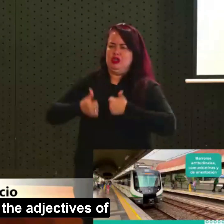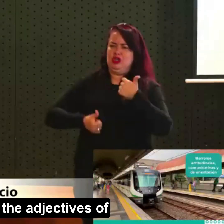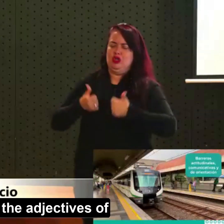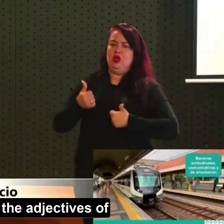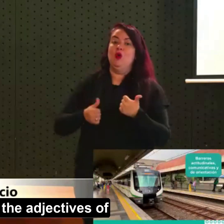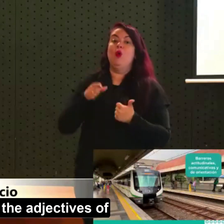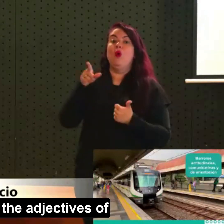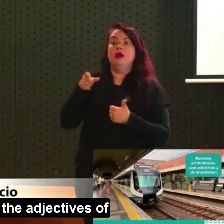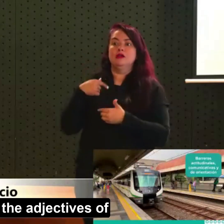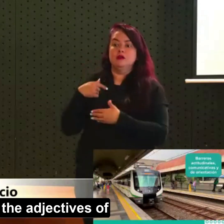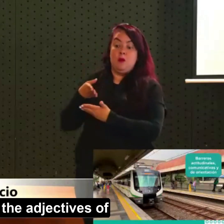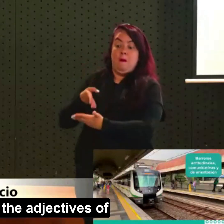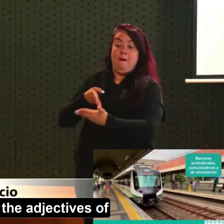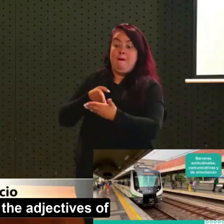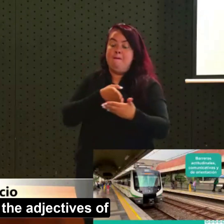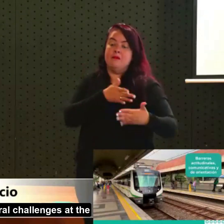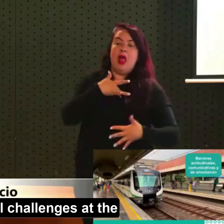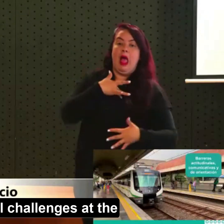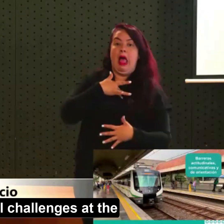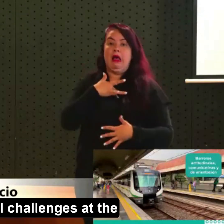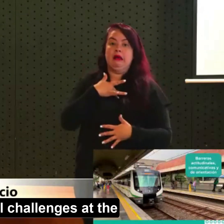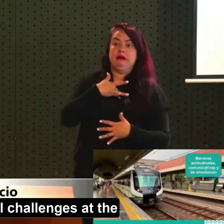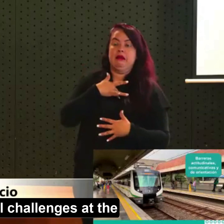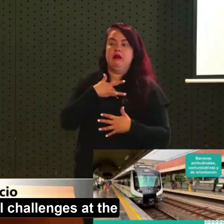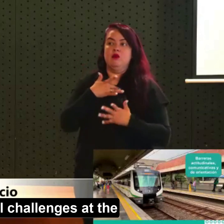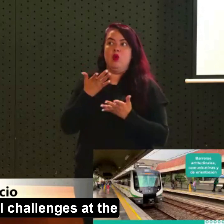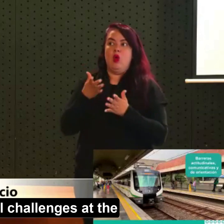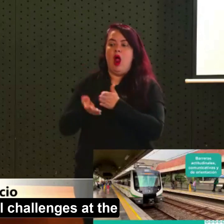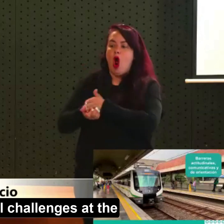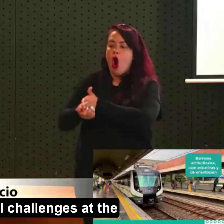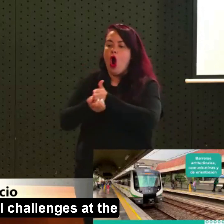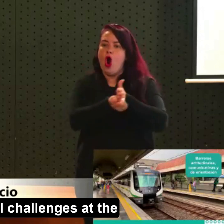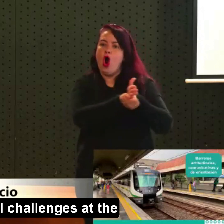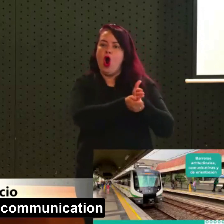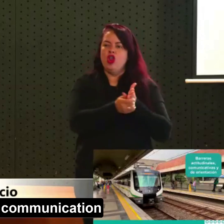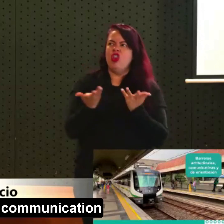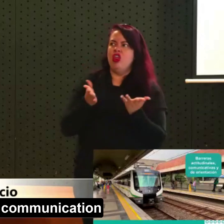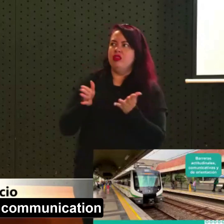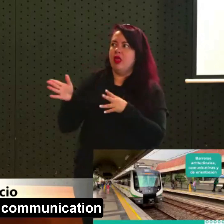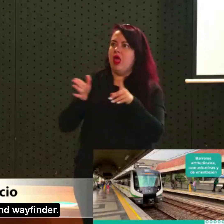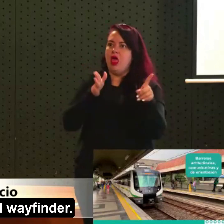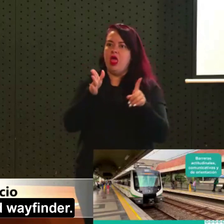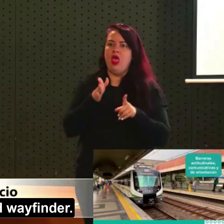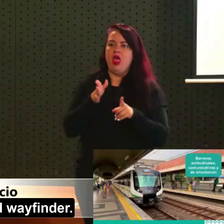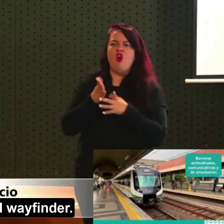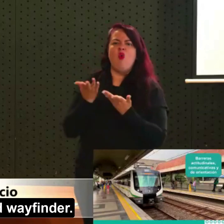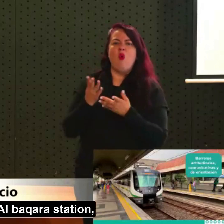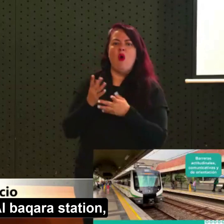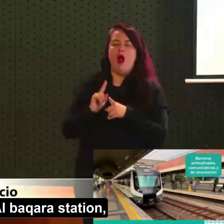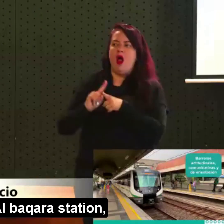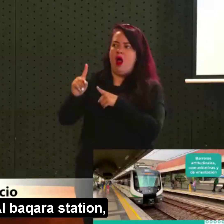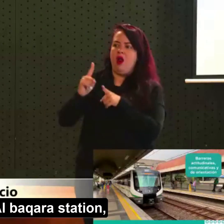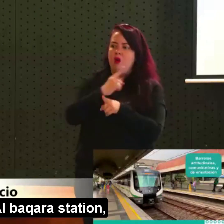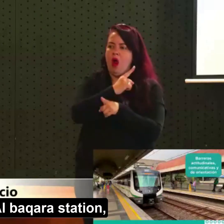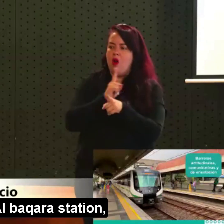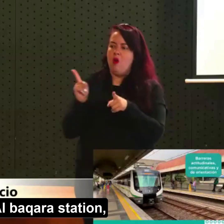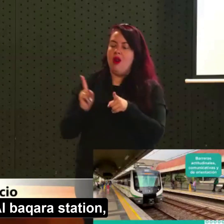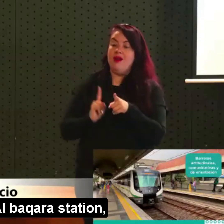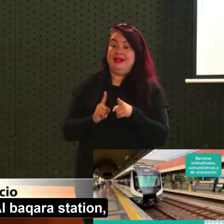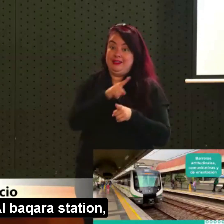saw here are the attitudes, the behavioral challenges, attitudes and communications and Wayfinder. This